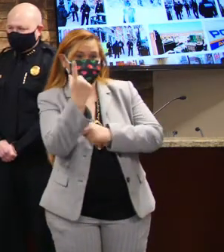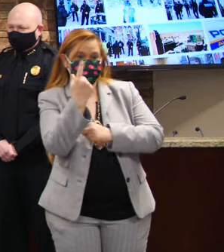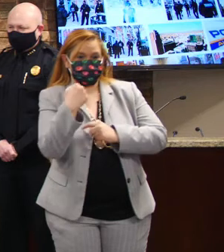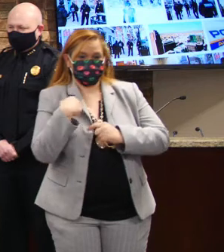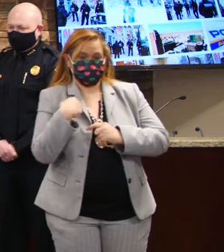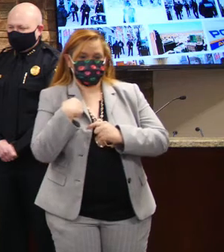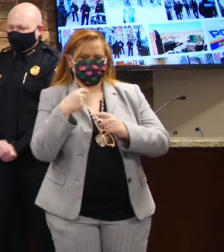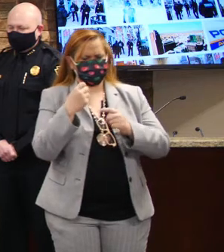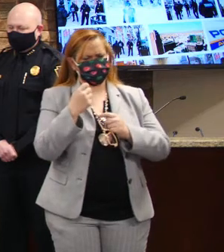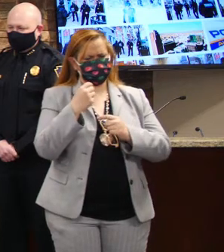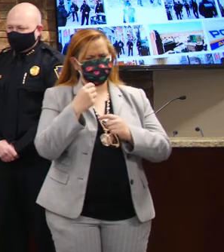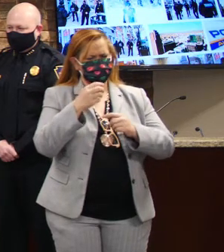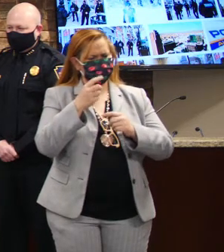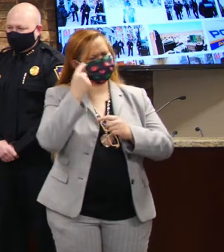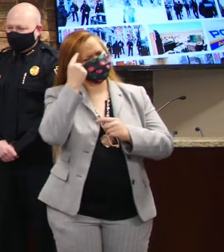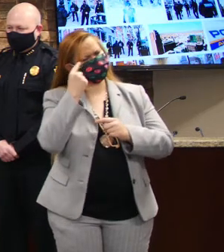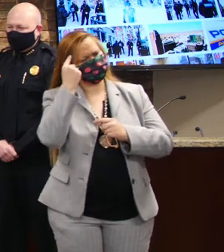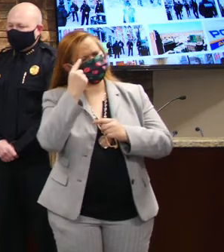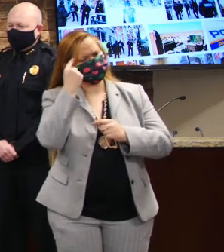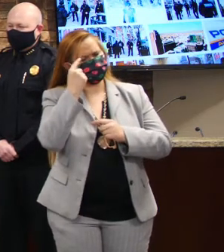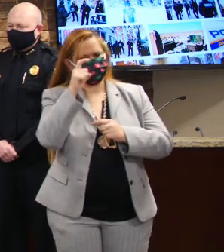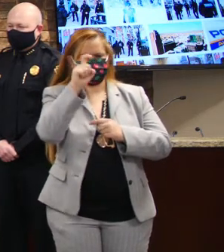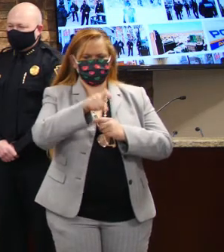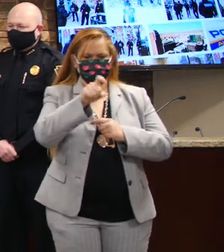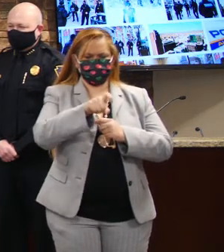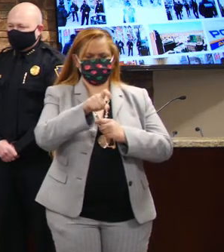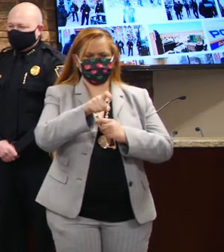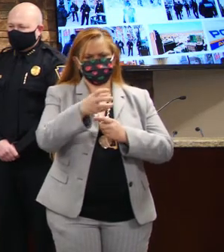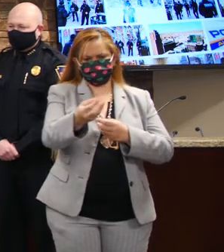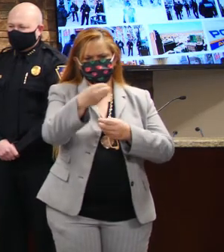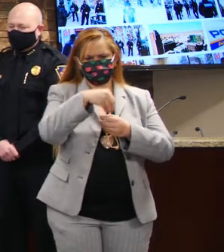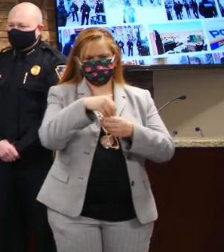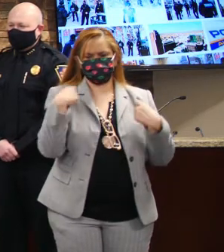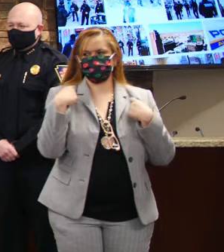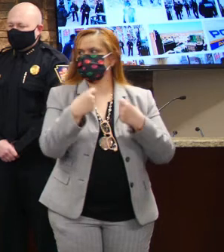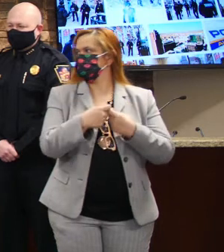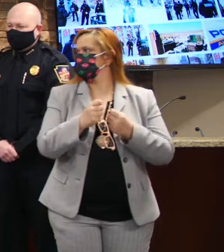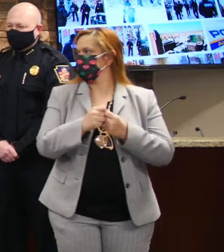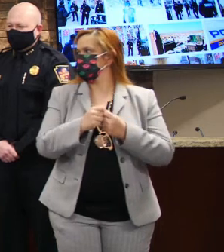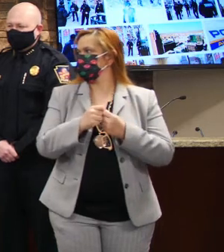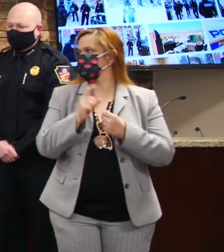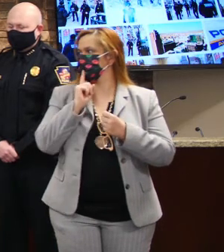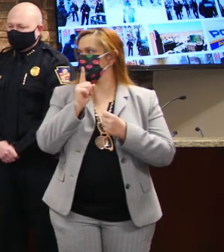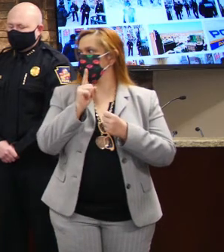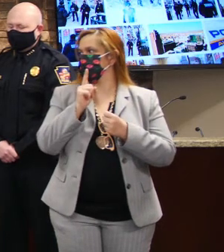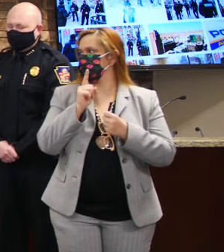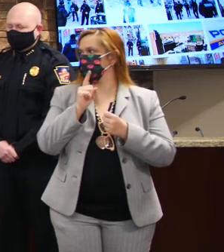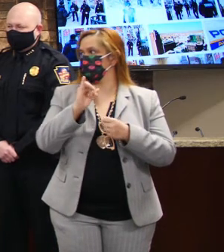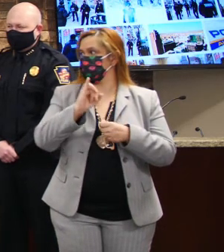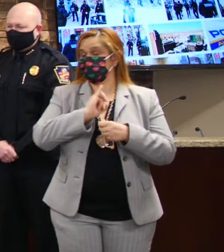negativity as far as the community or in society, the negative things